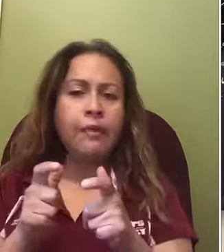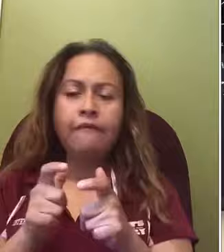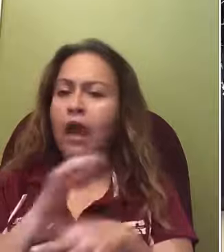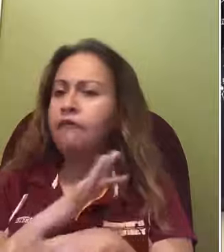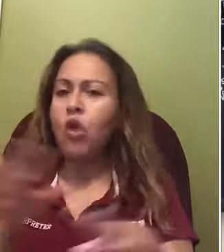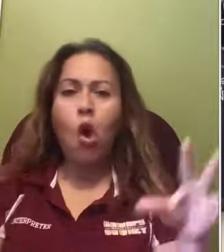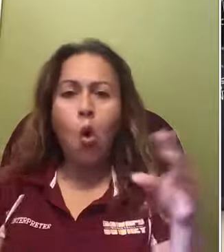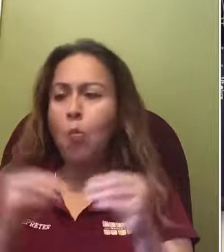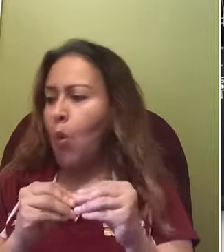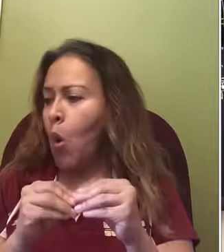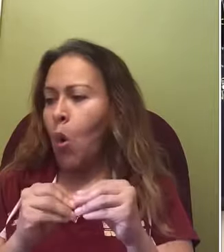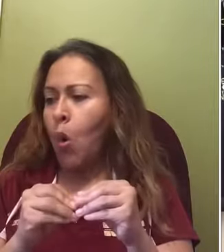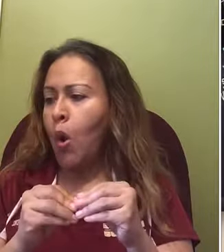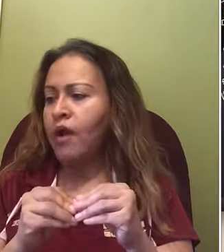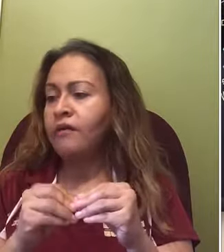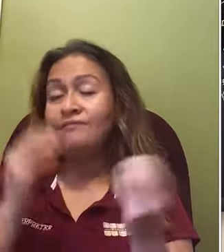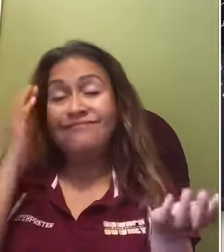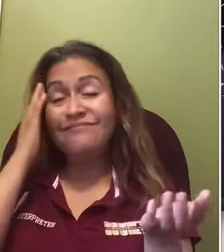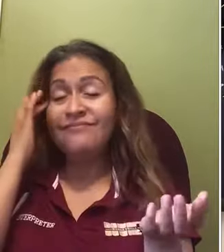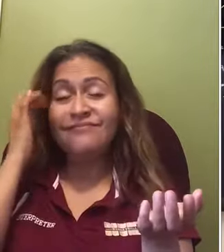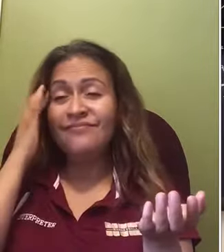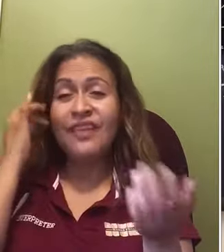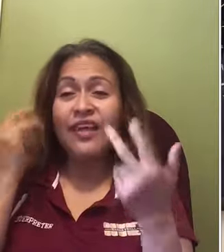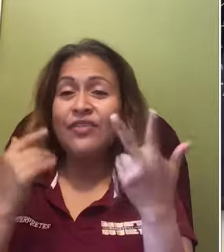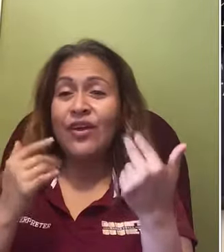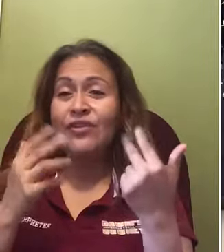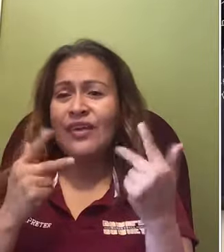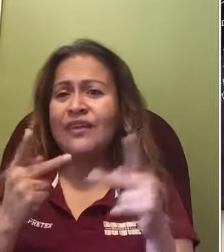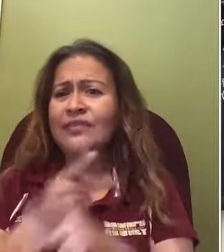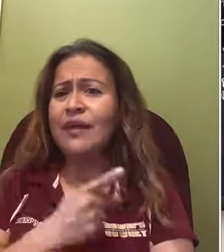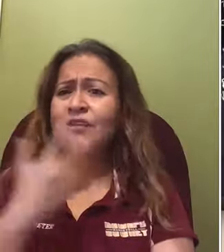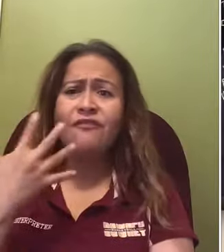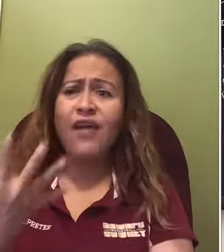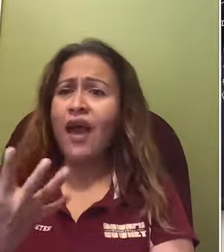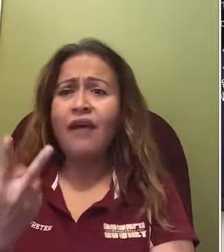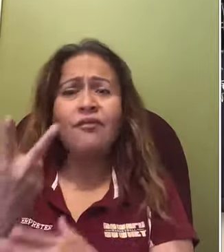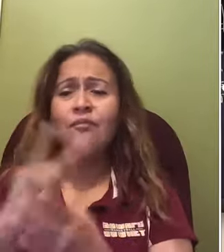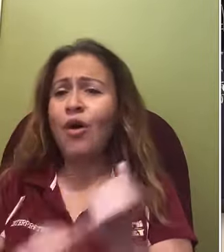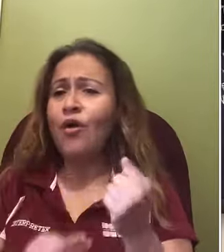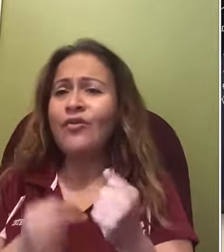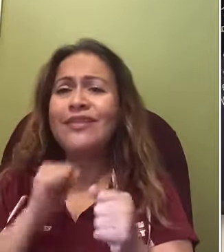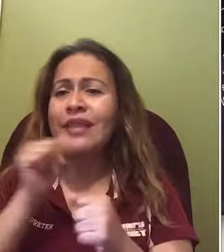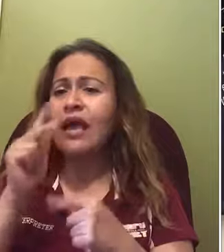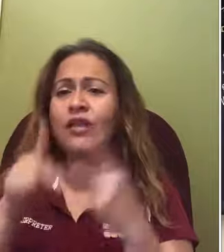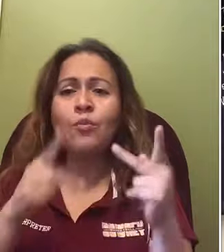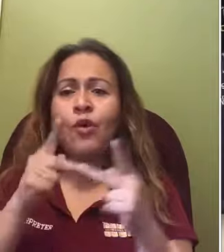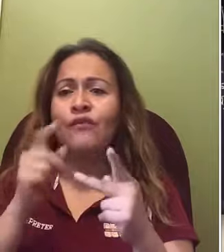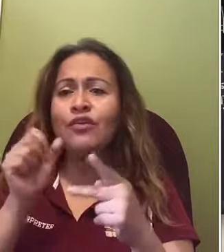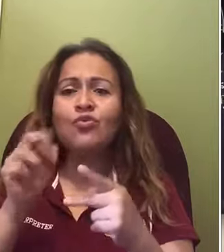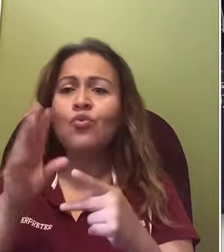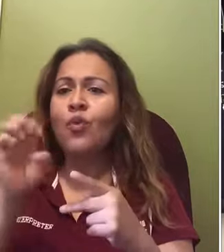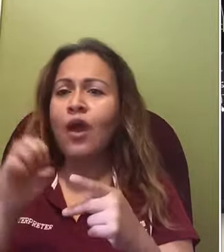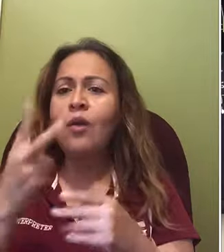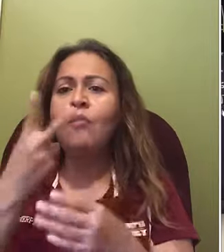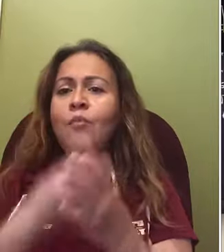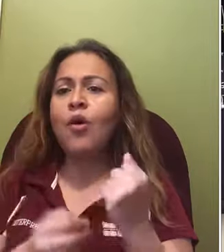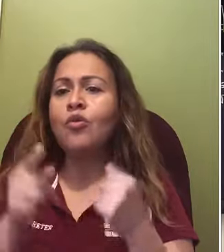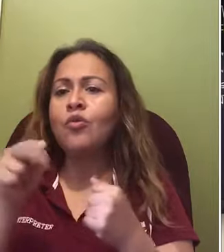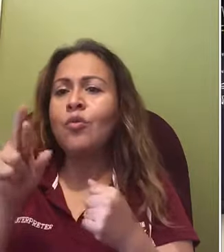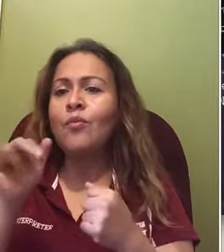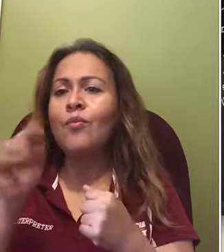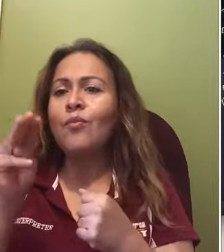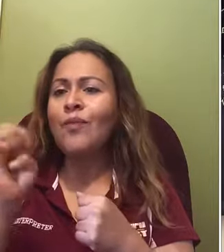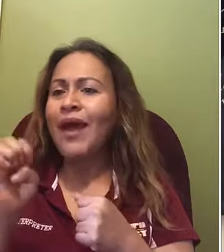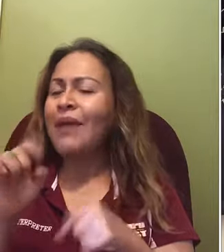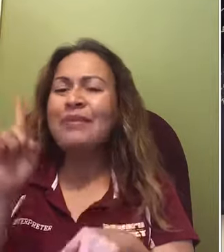is 13. This is the same thing as 13 times 5. Both of those are not perfect squares, and they're both prime, so you can't simplify